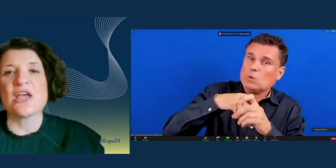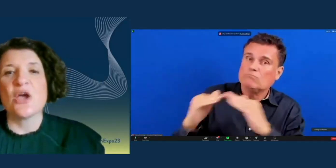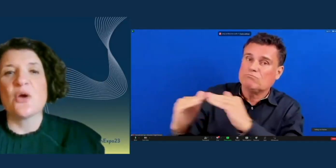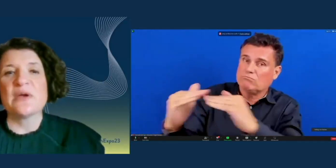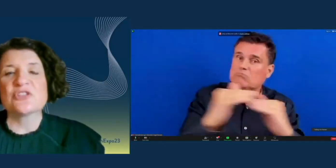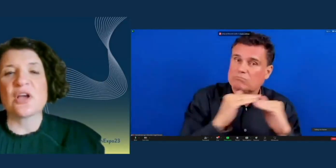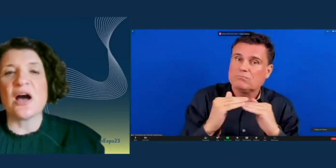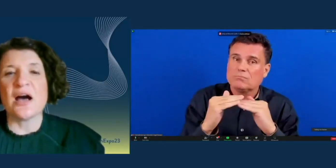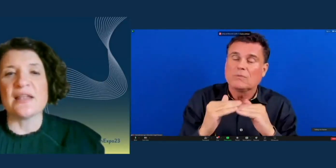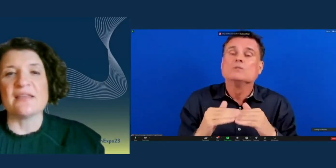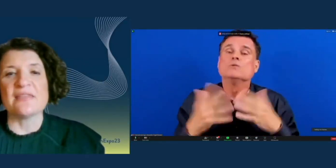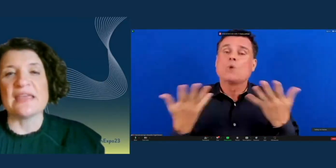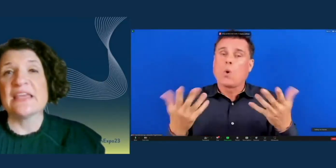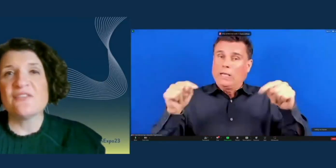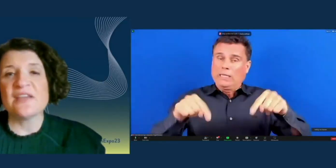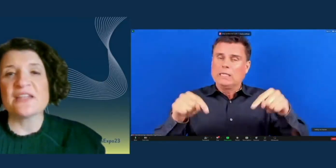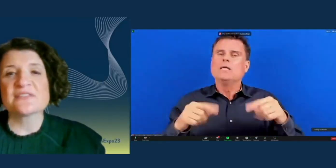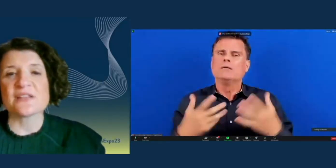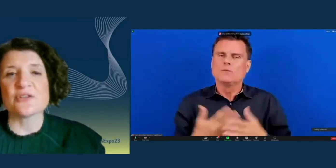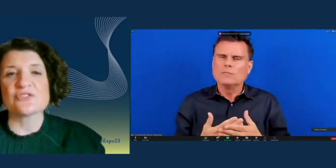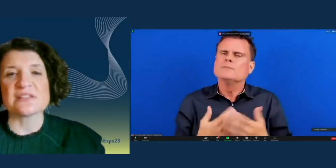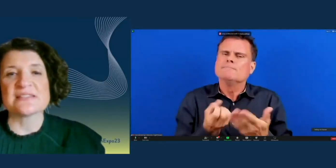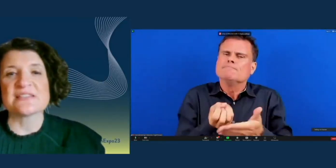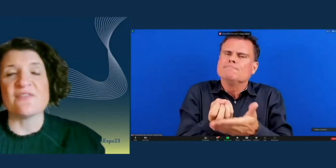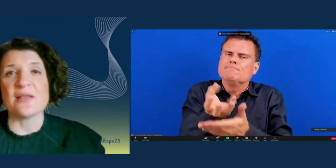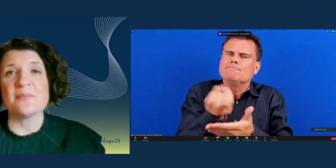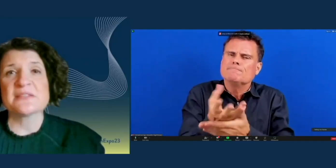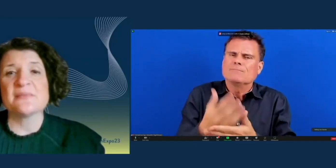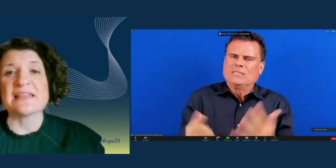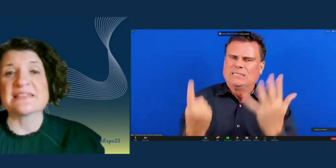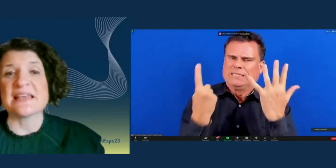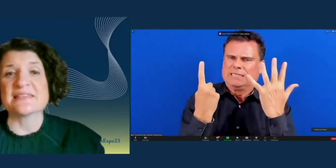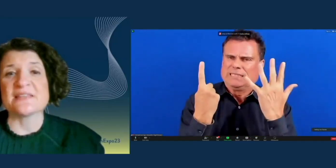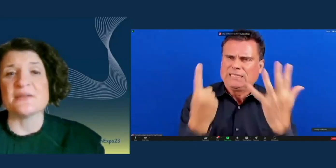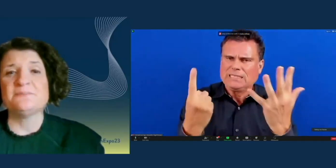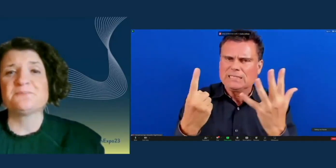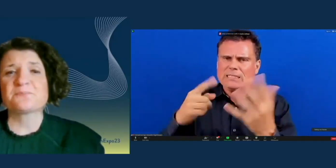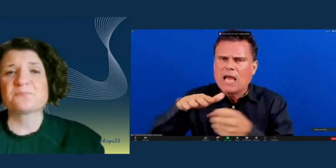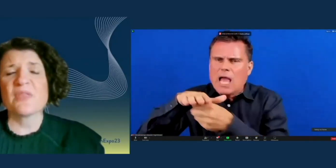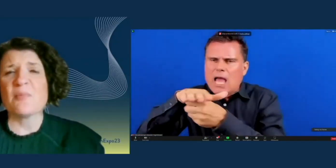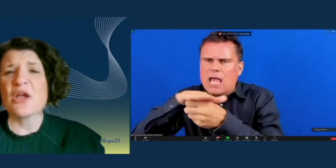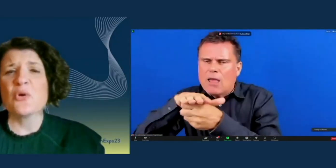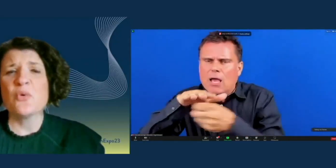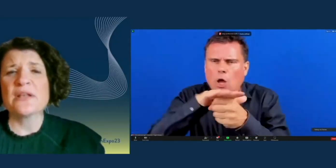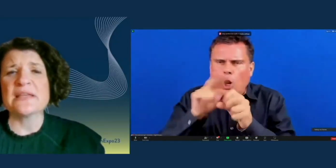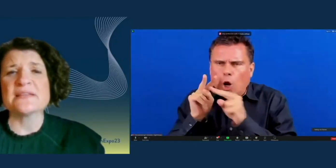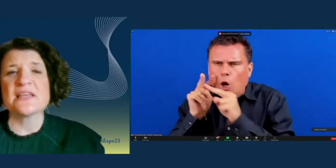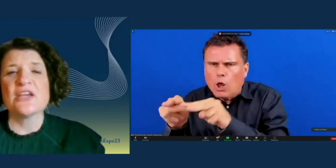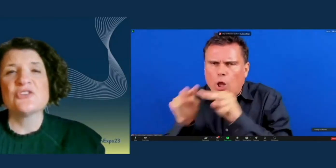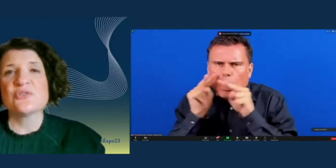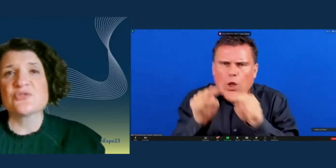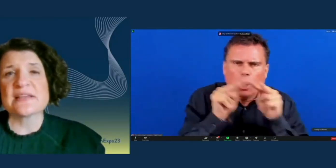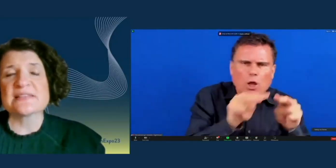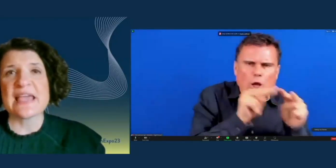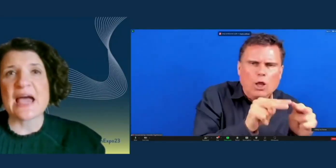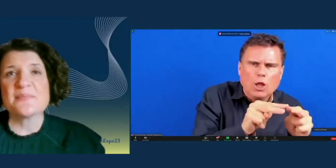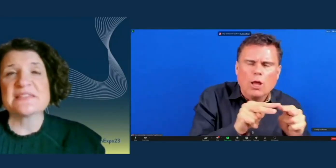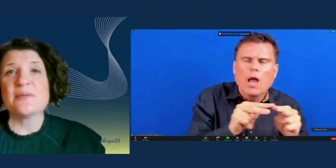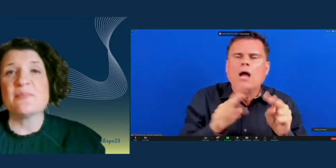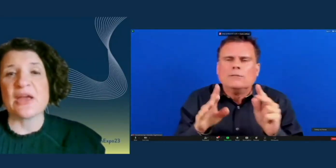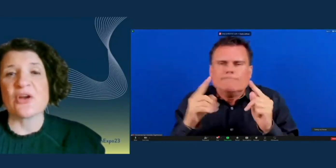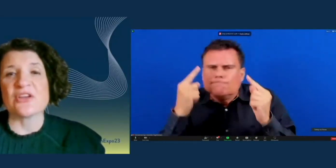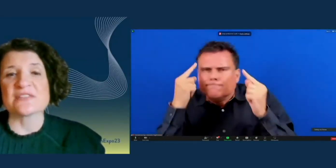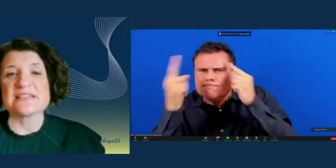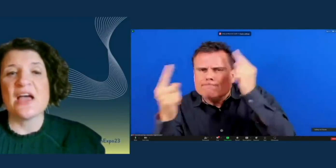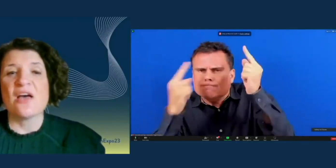challenges we took on and the innovative solutions developed and tested by our awardees to address gaps